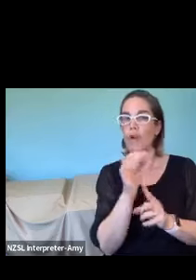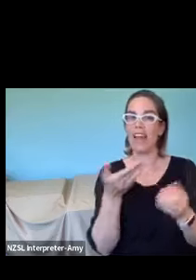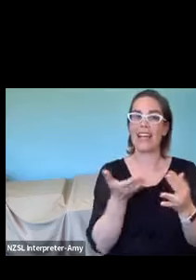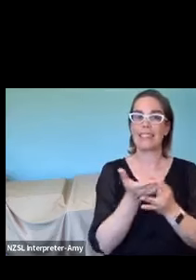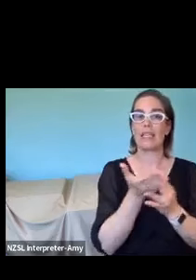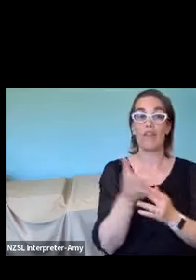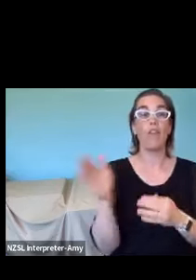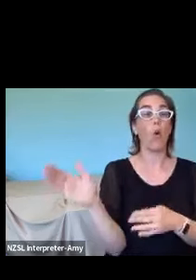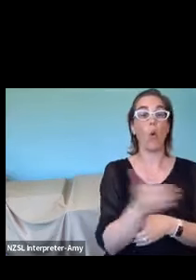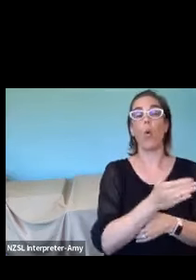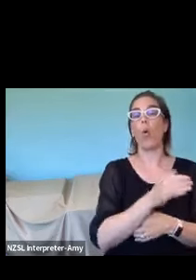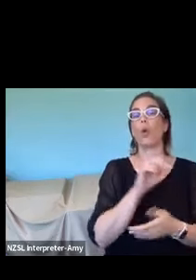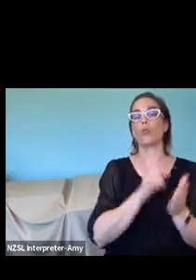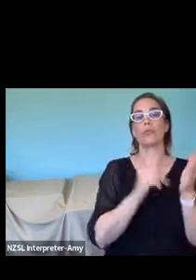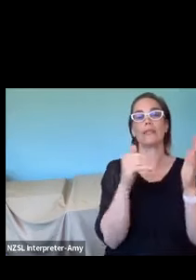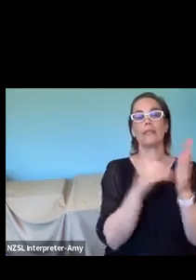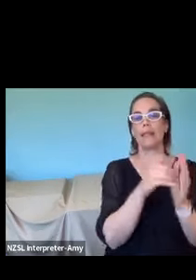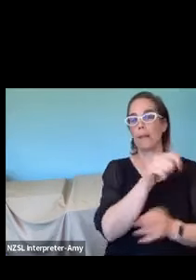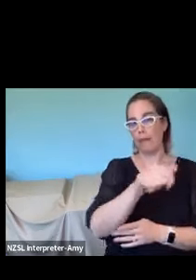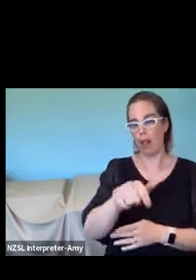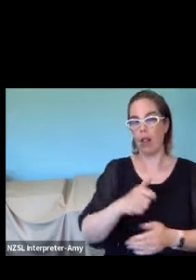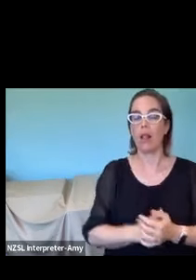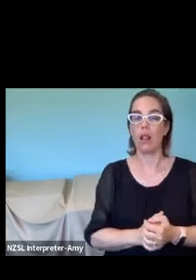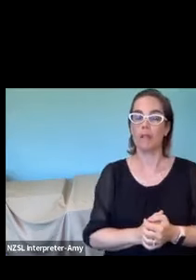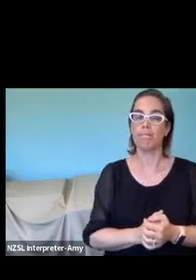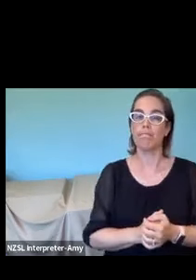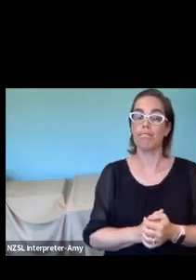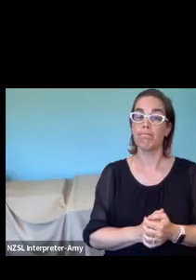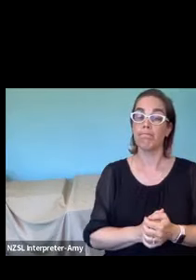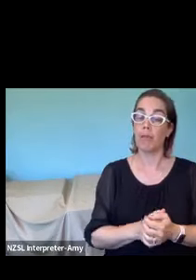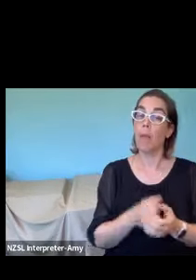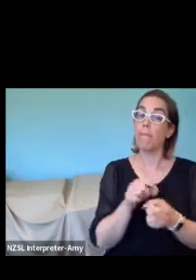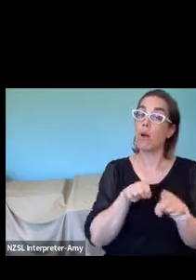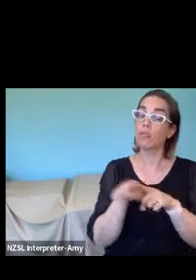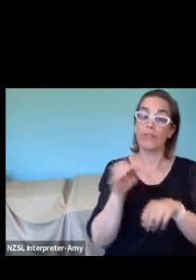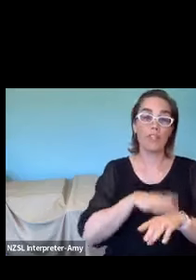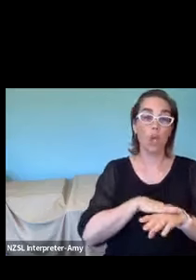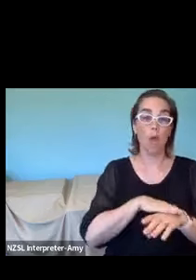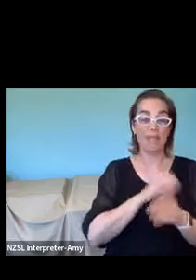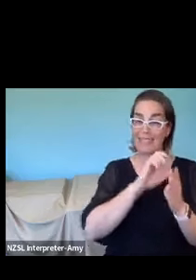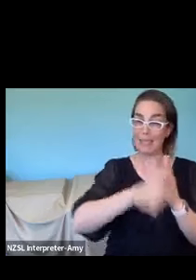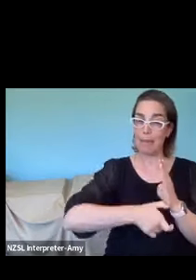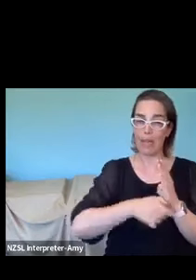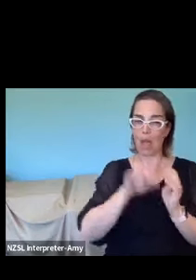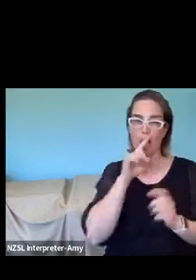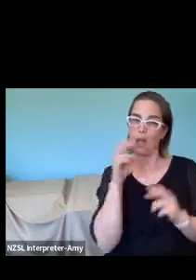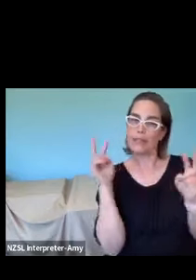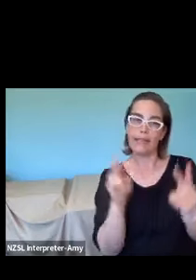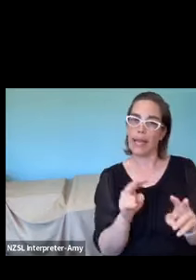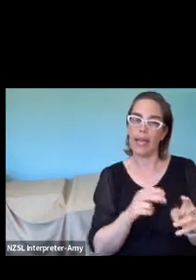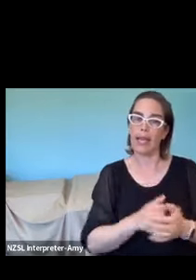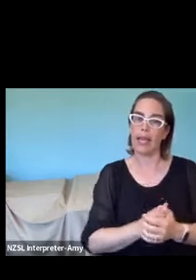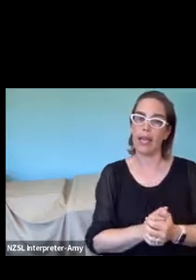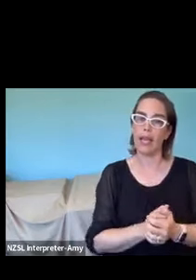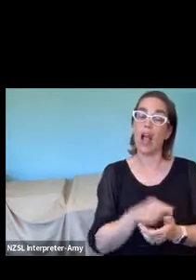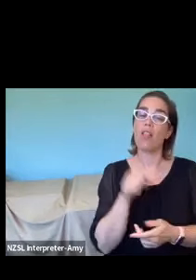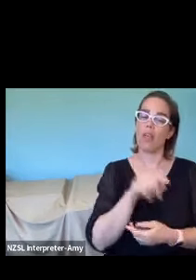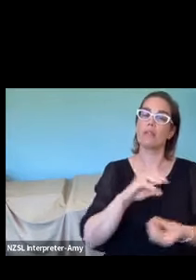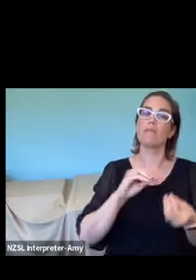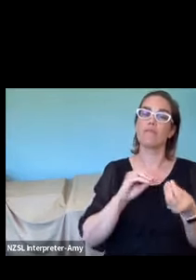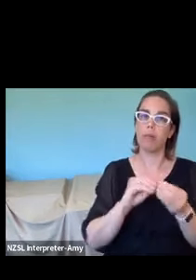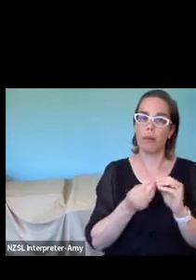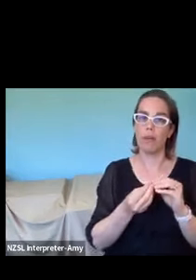New Zealanders, because often a disability is not visible, and that's quite a problem for people. I